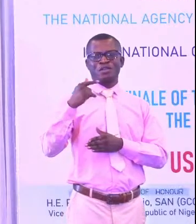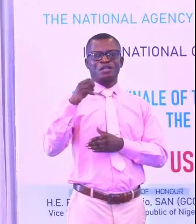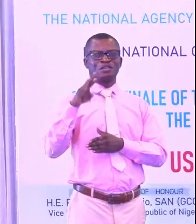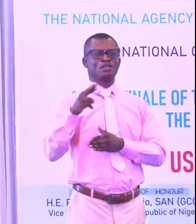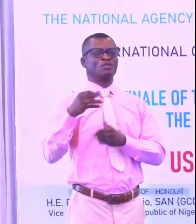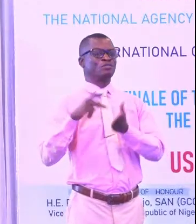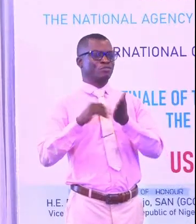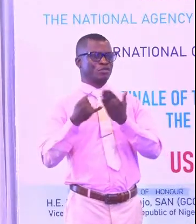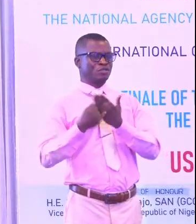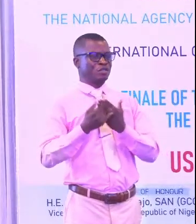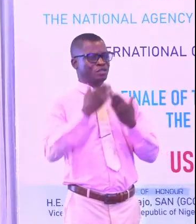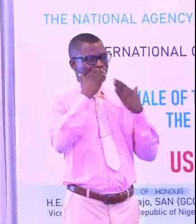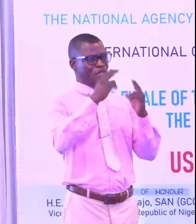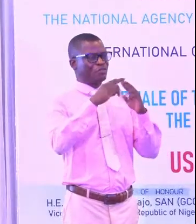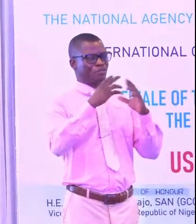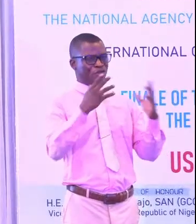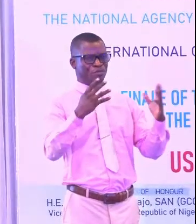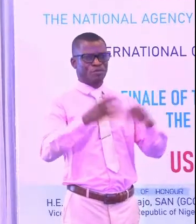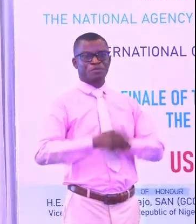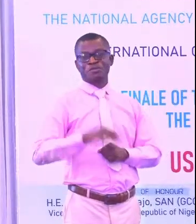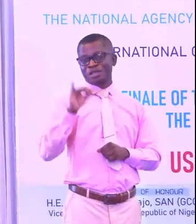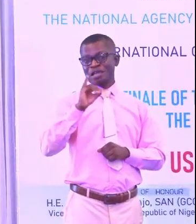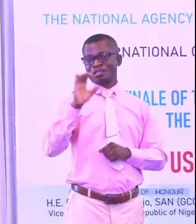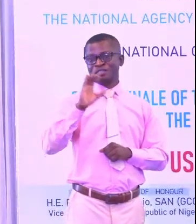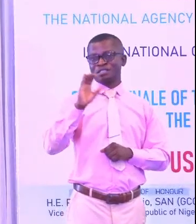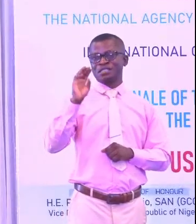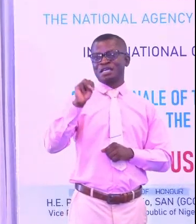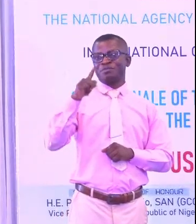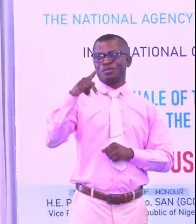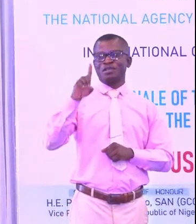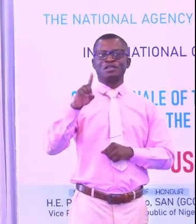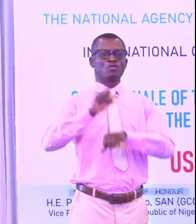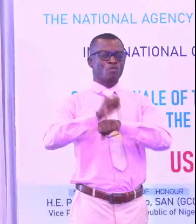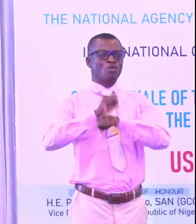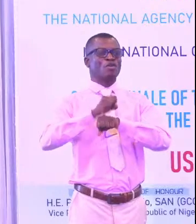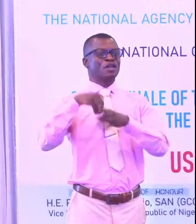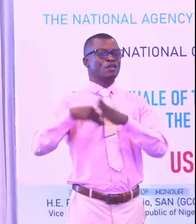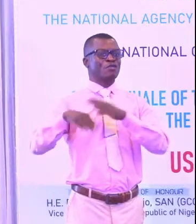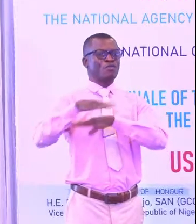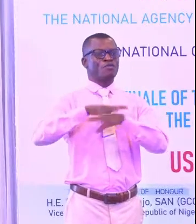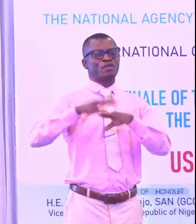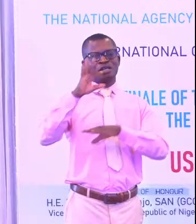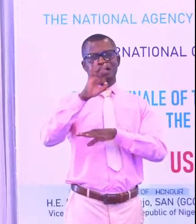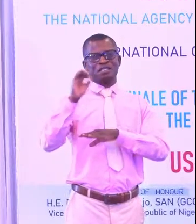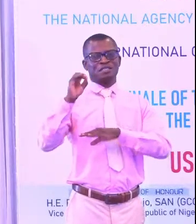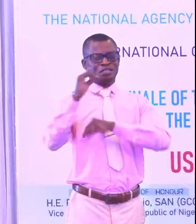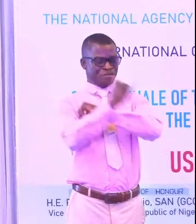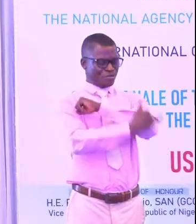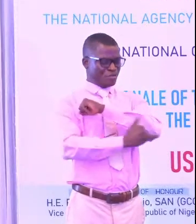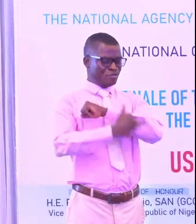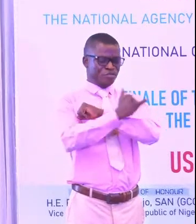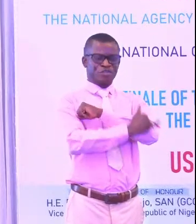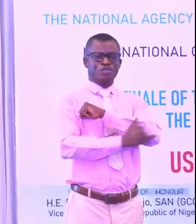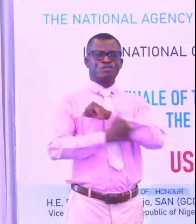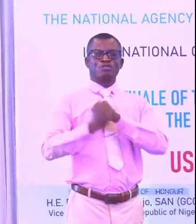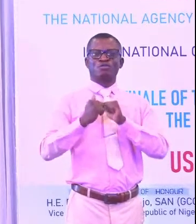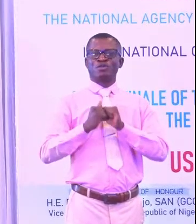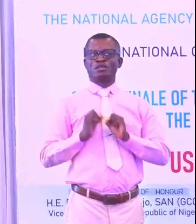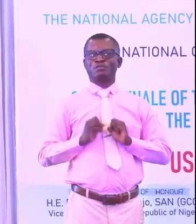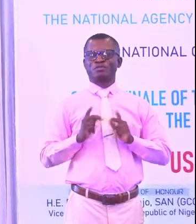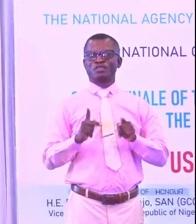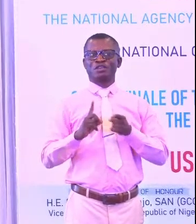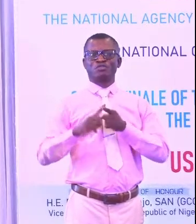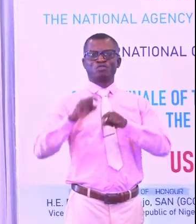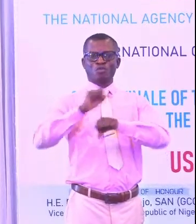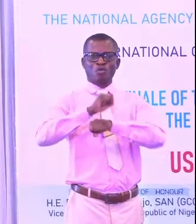very much. ICMPD works in over 90 countries and are especially privileged to work